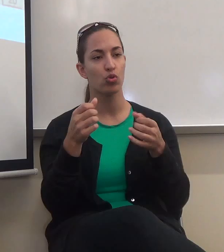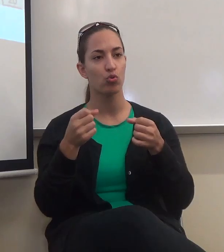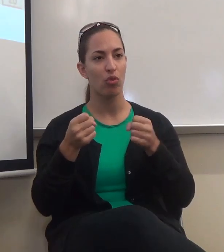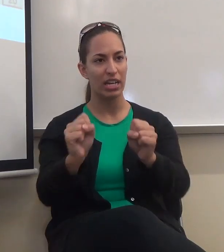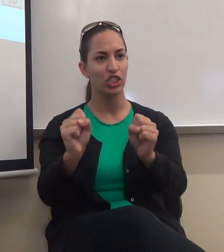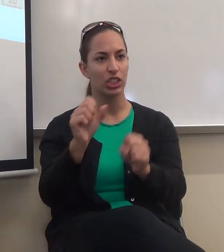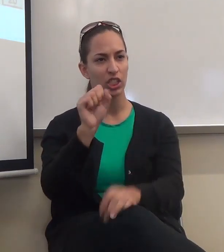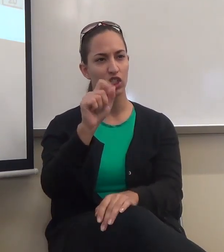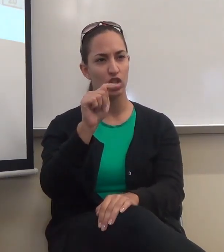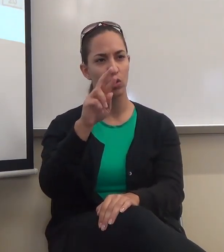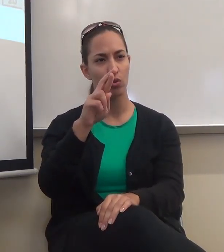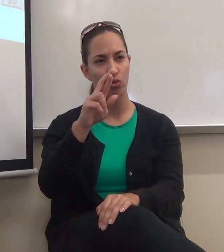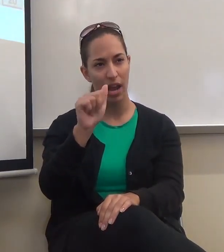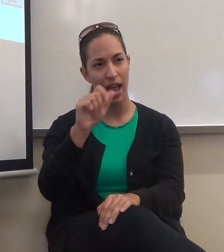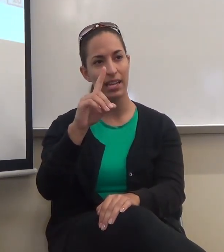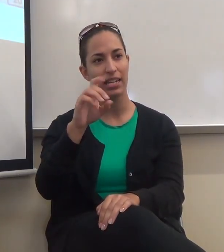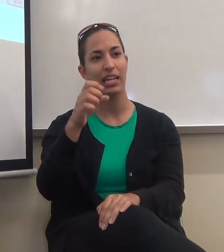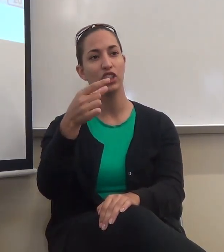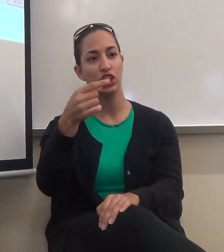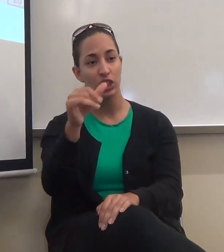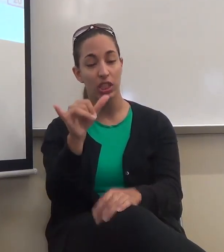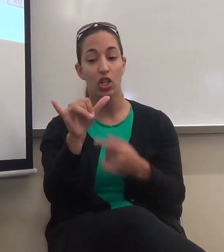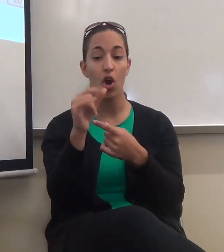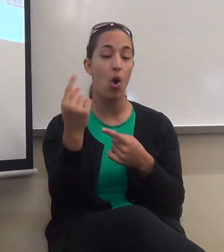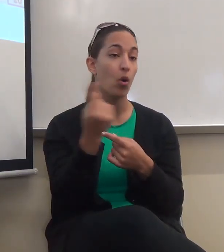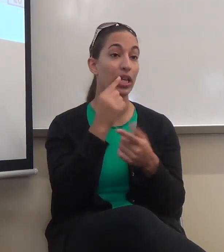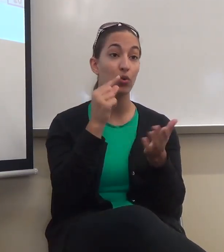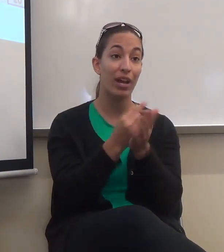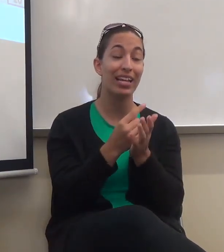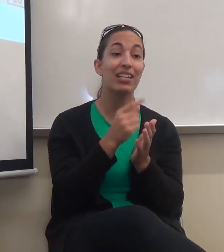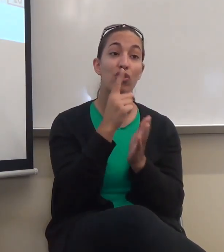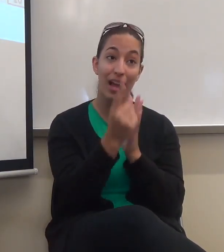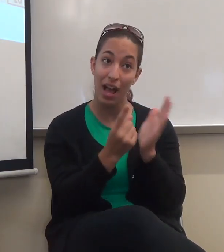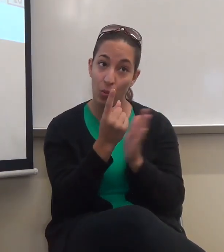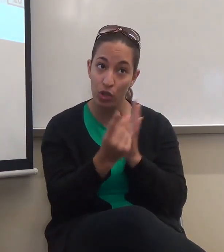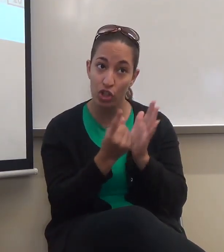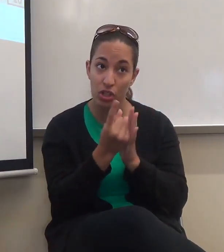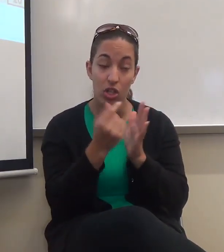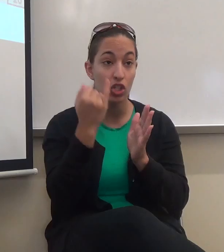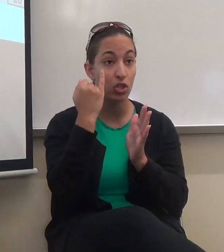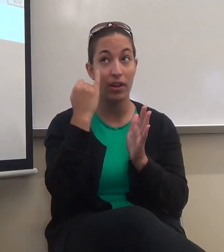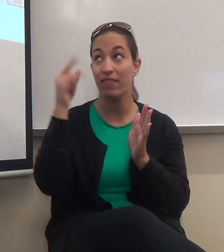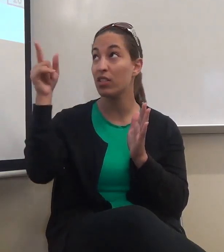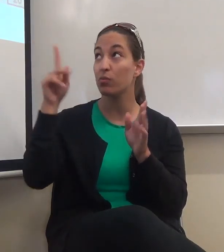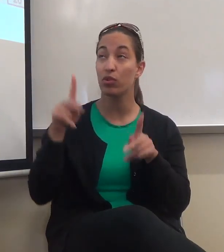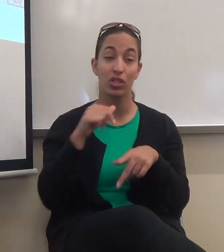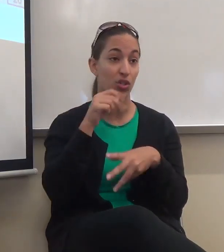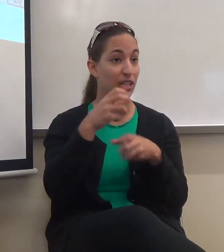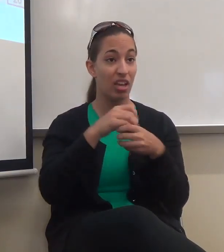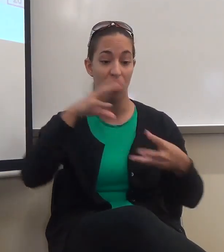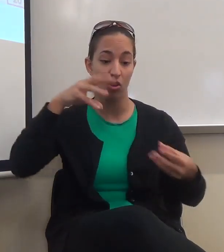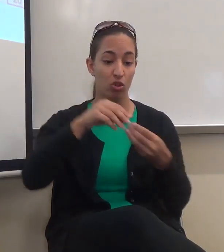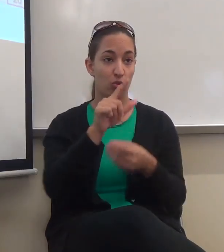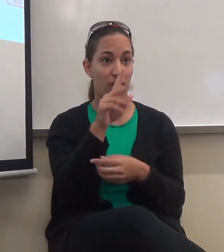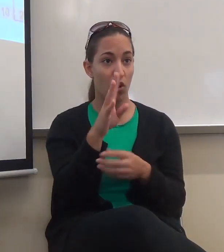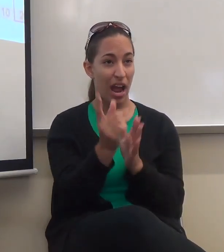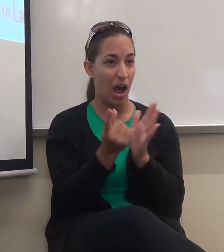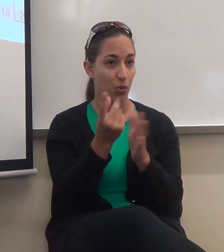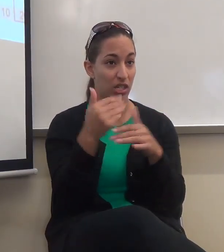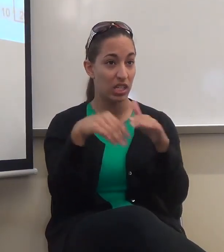hours. So if this person doesn't get 24 hours in by the end of the semester, they won't pass. So that's the only